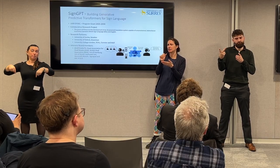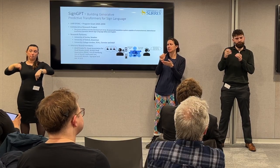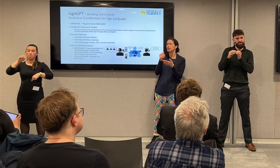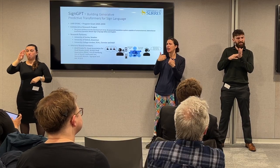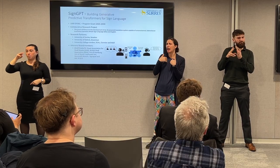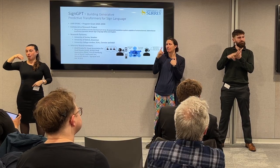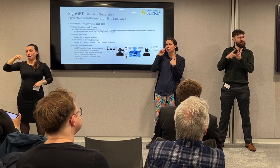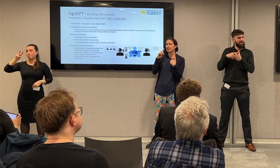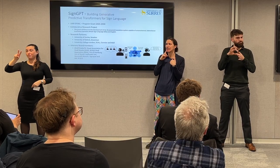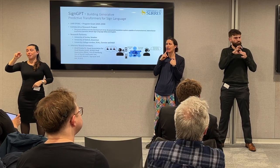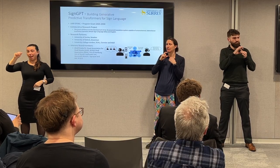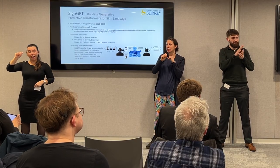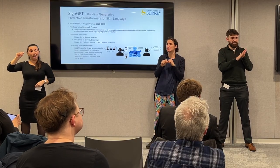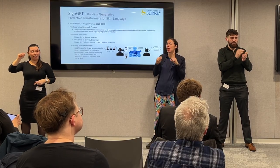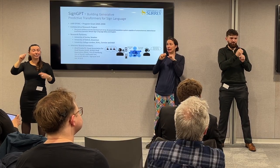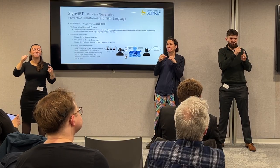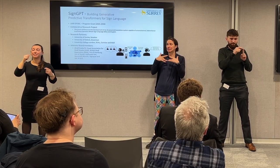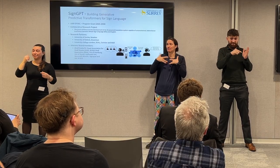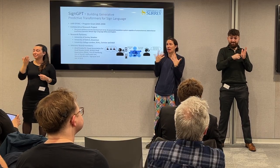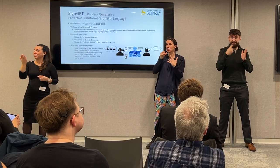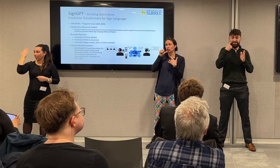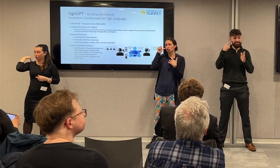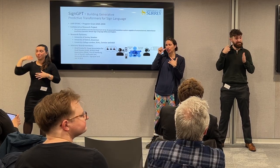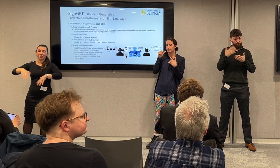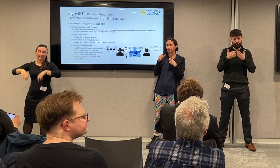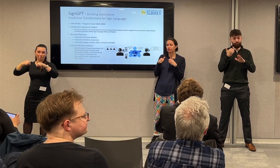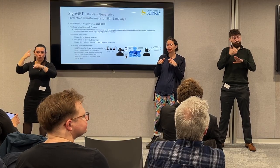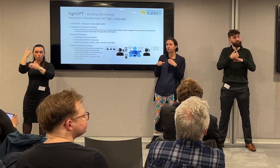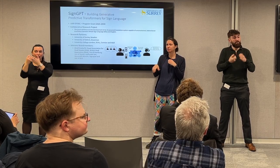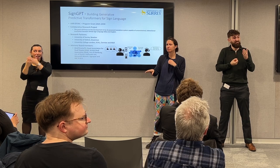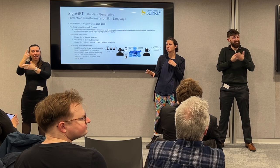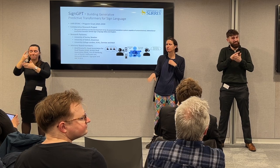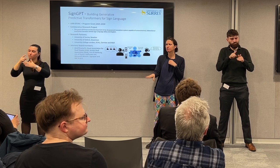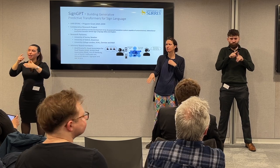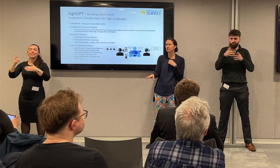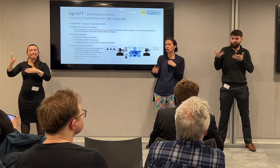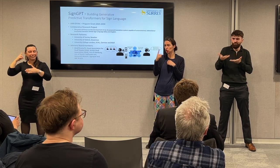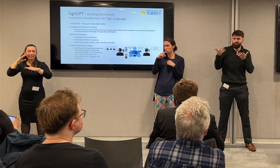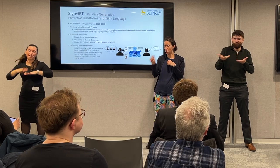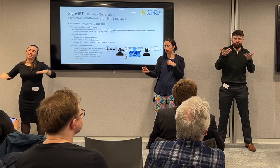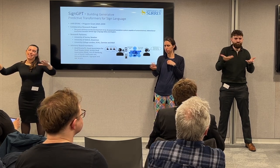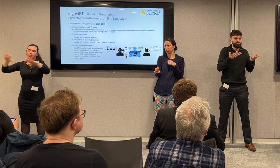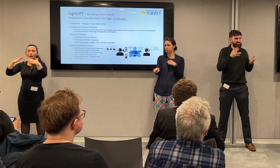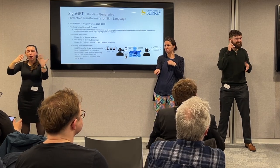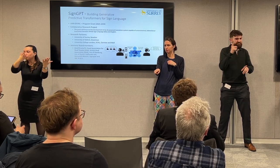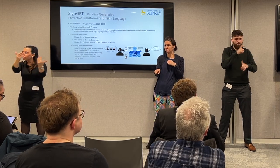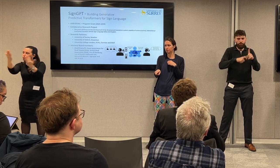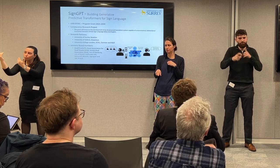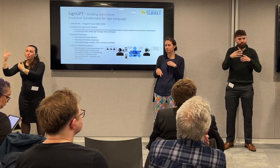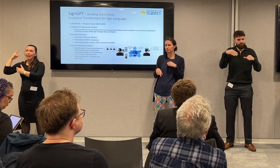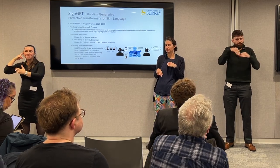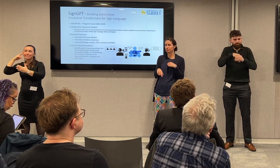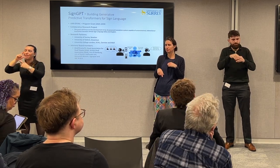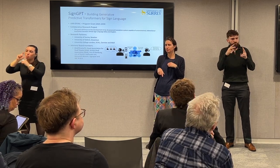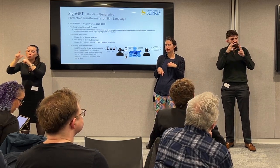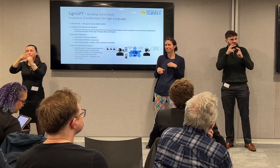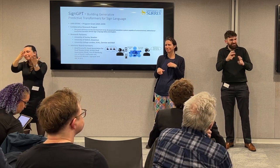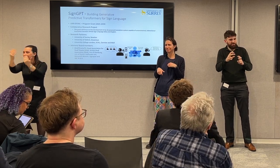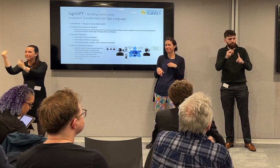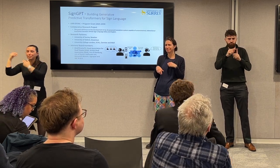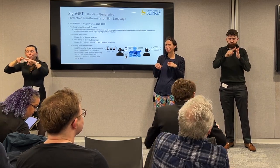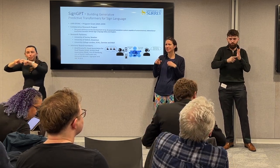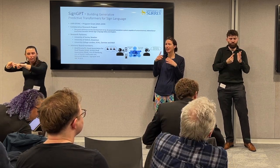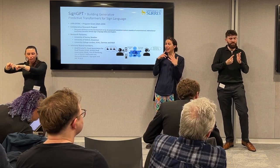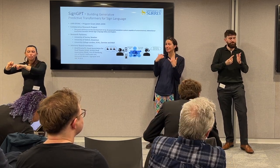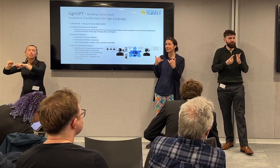deaf space event yesterday, which was about trying to encourage more of the deaf community into the research program. And today